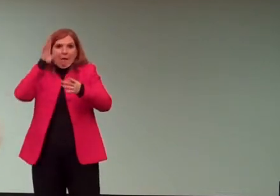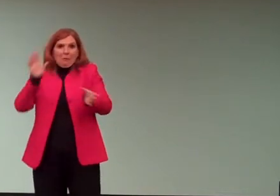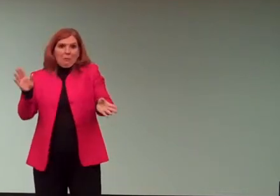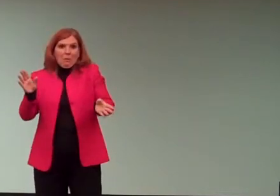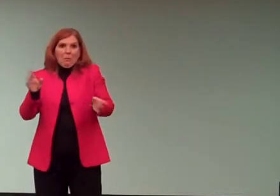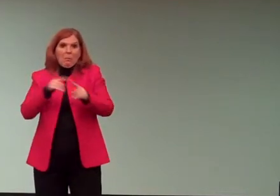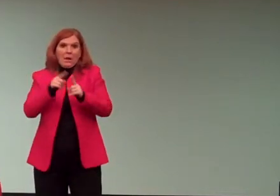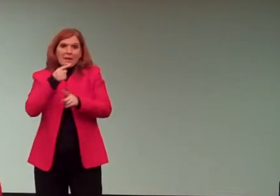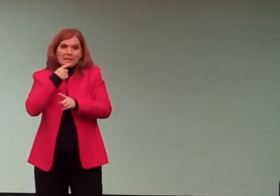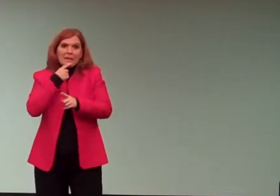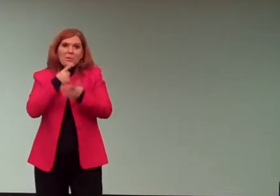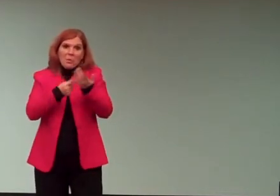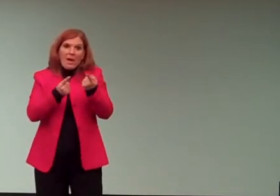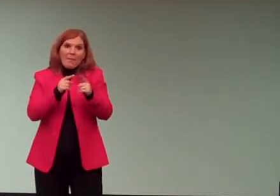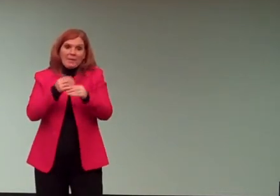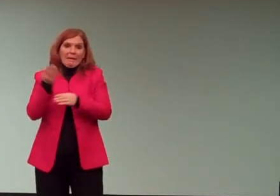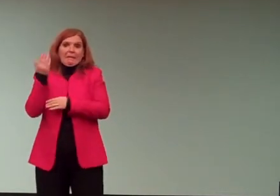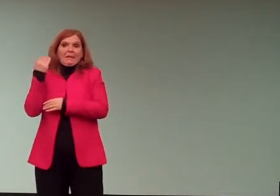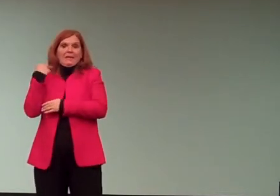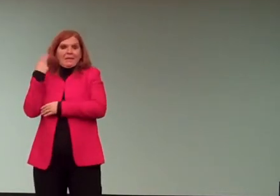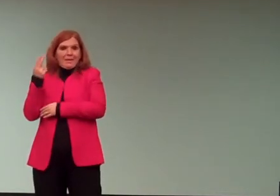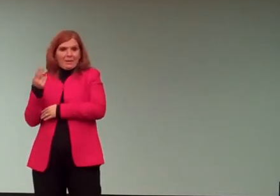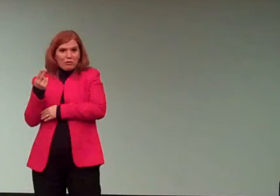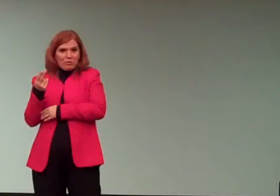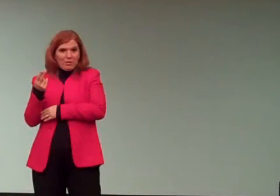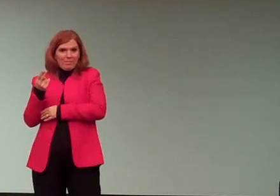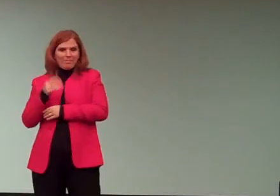clue. If I did,